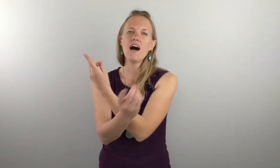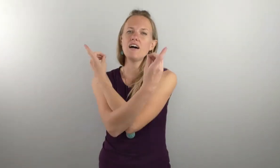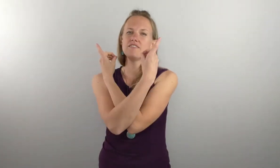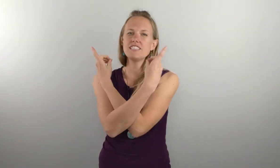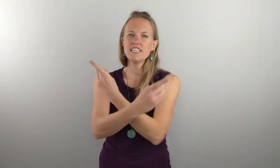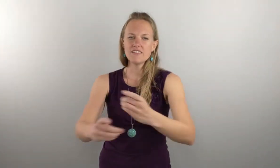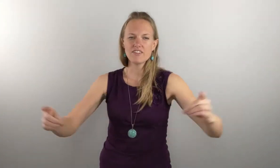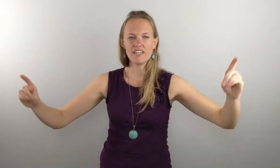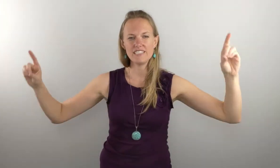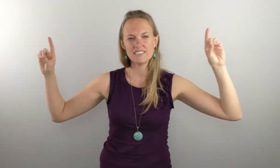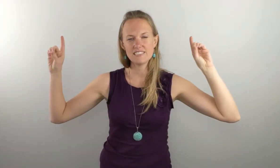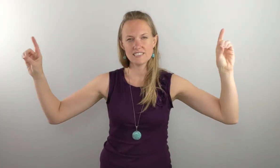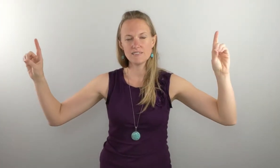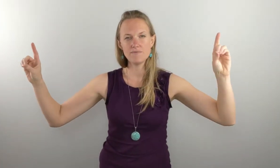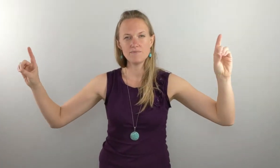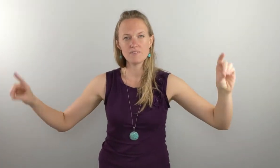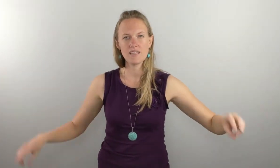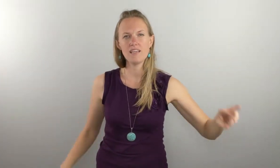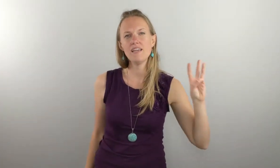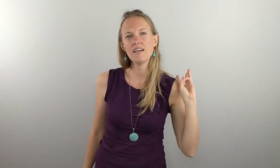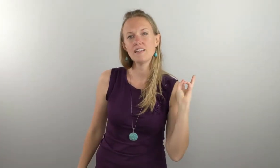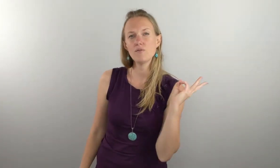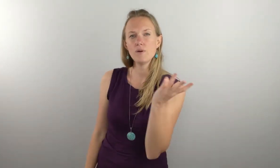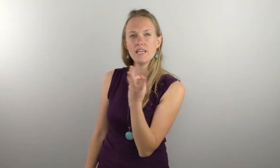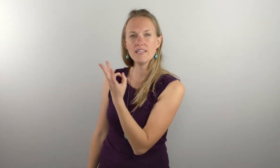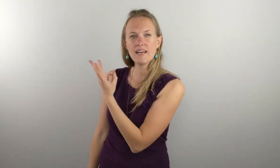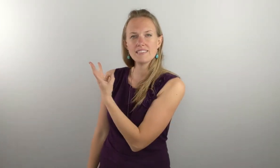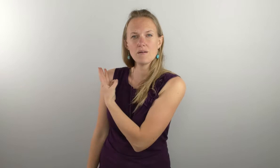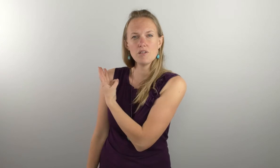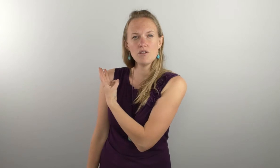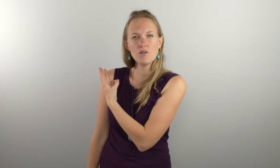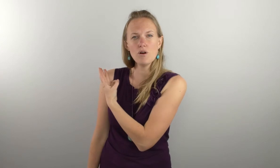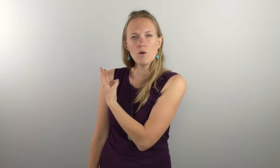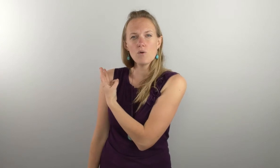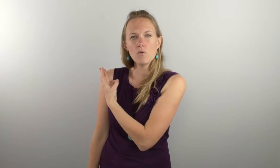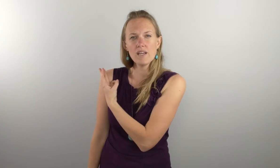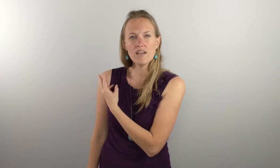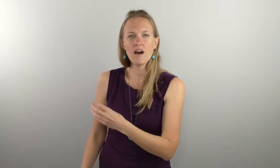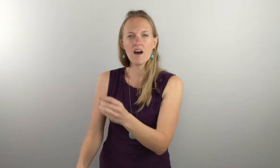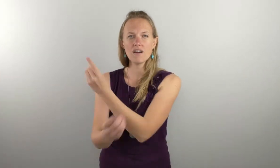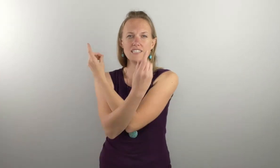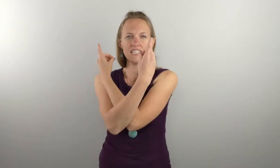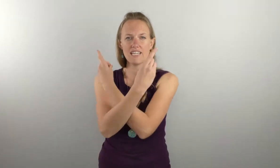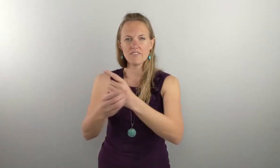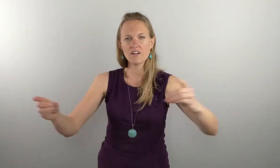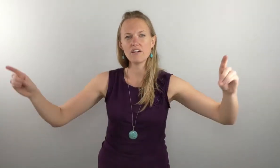of deliverance. Okay? And then we, that W, we are delivered